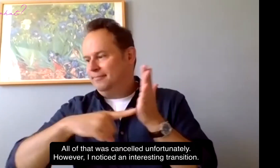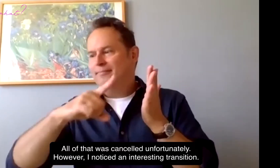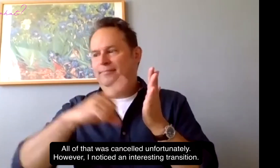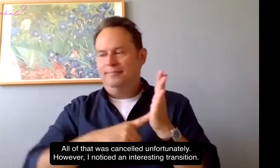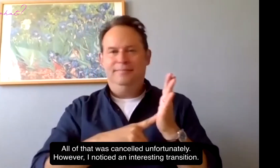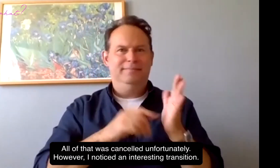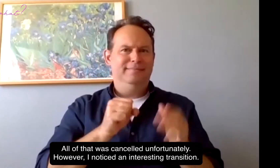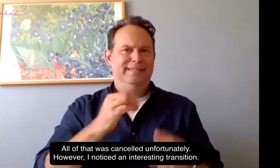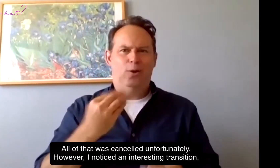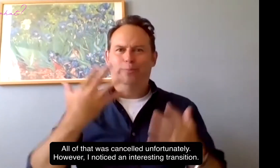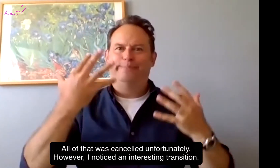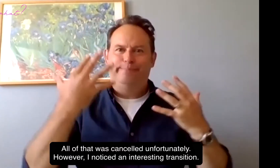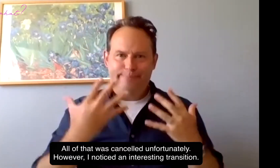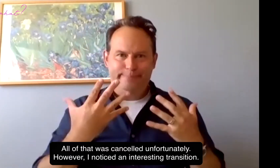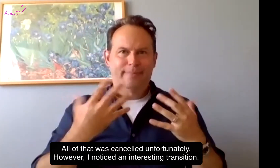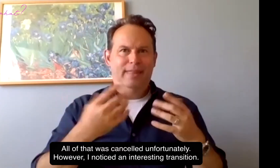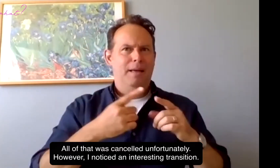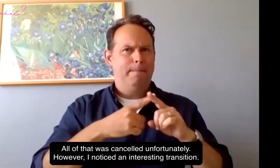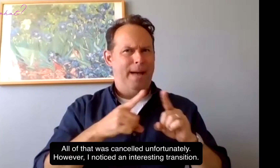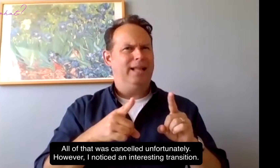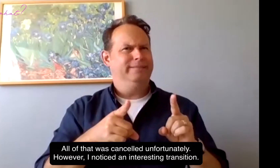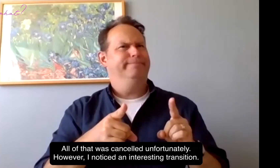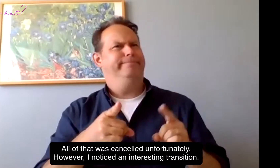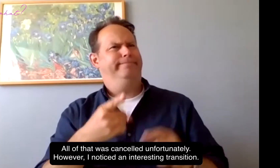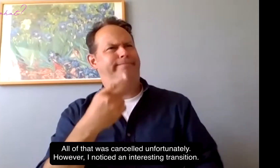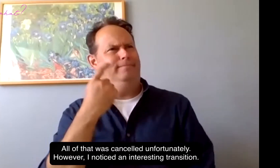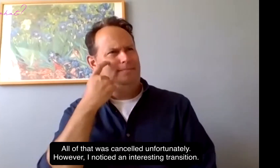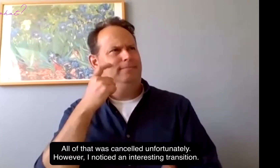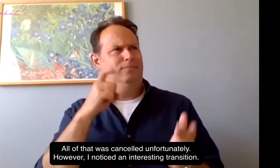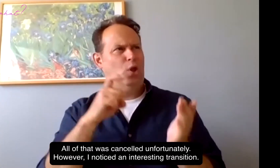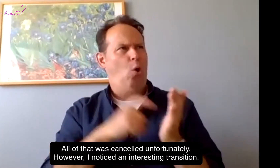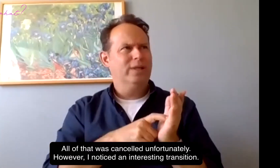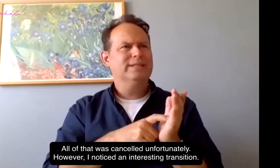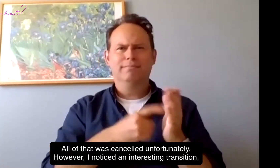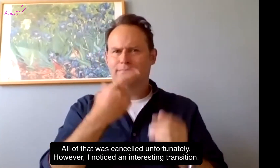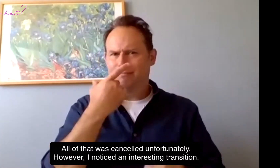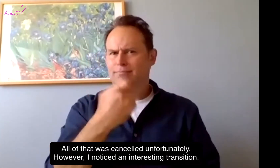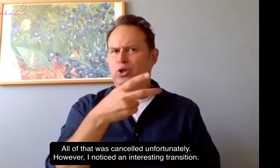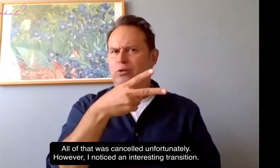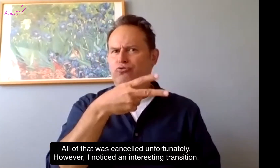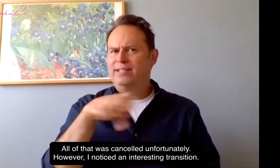cancelled, unfortunately. However, I noticed an interesting transition.